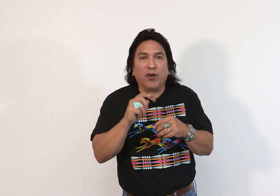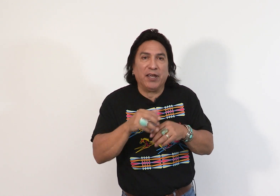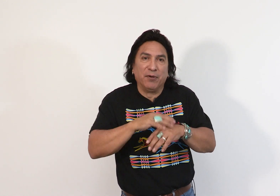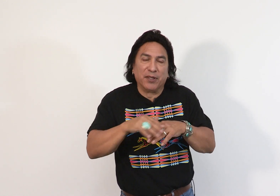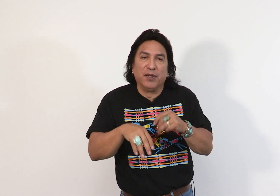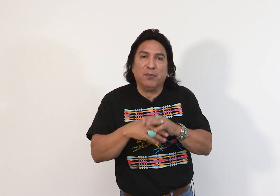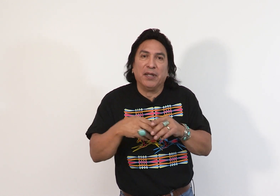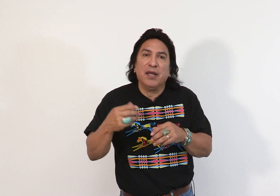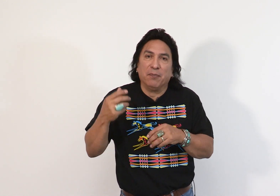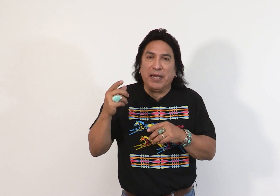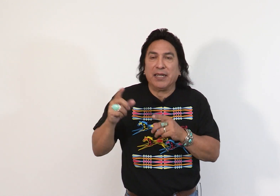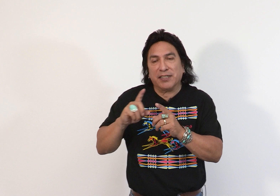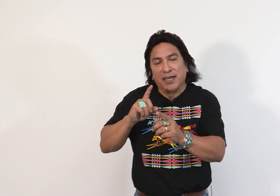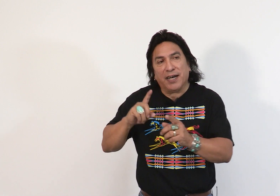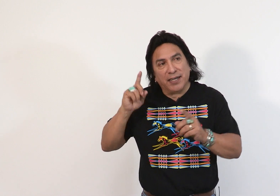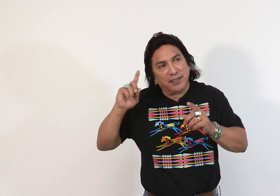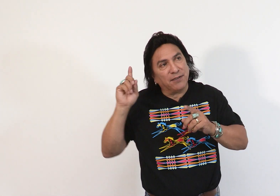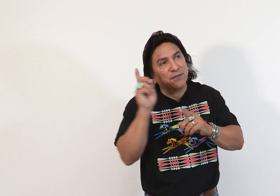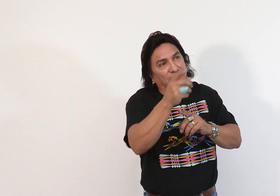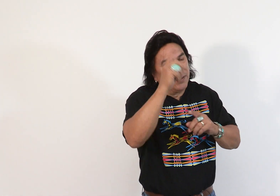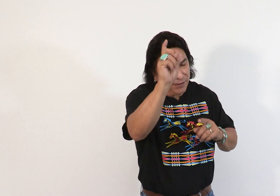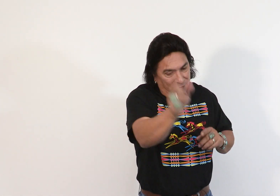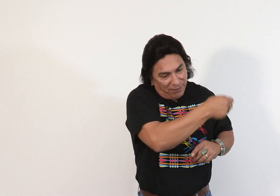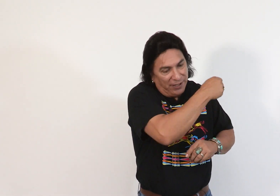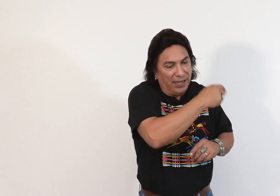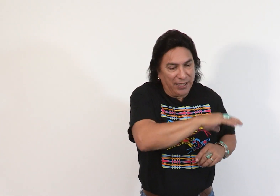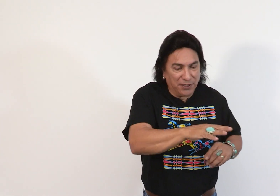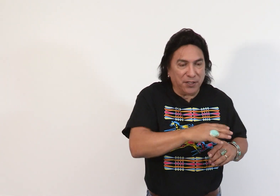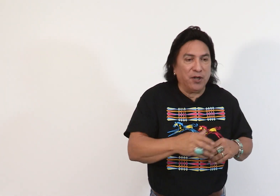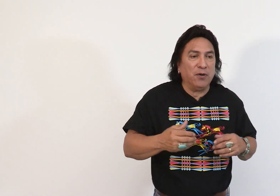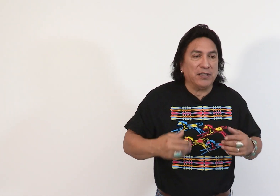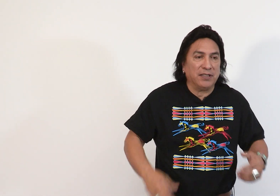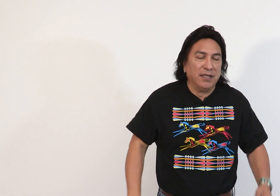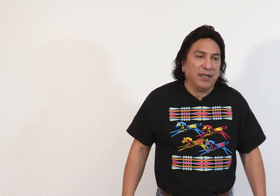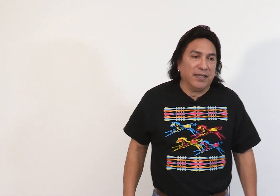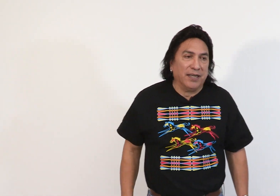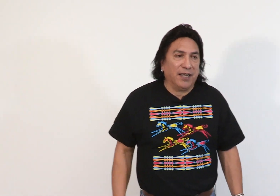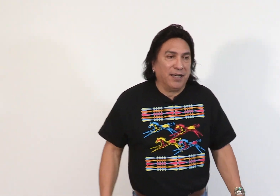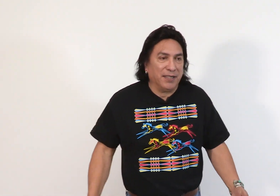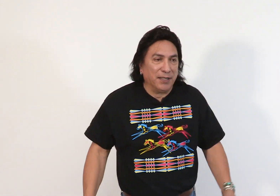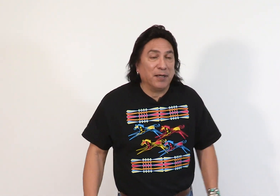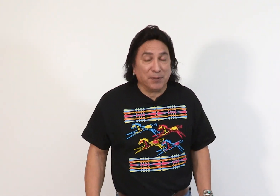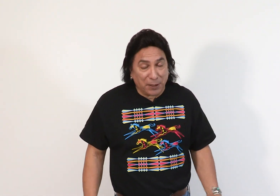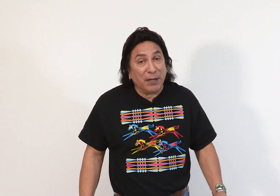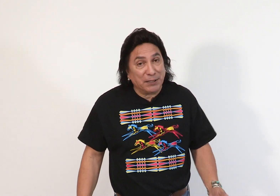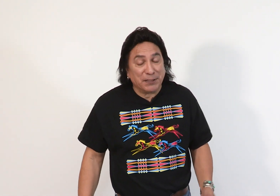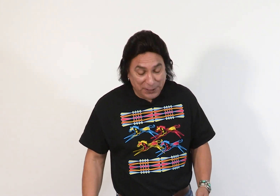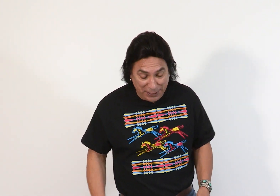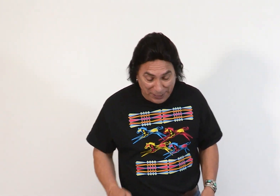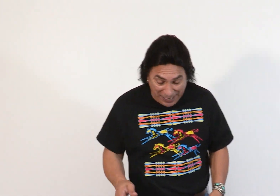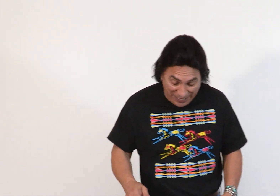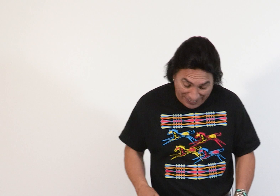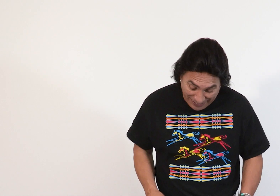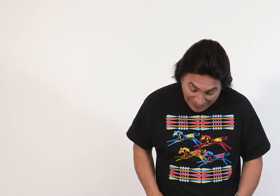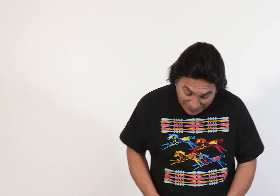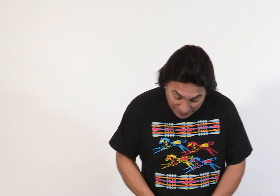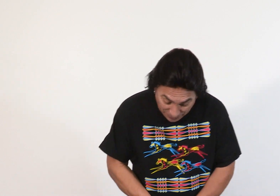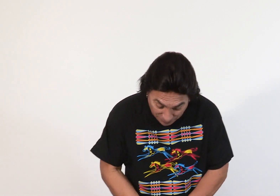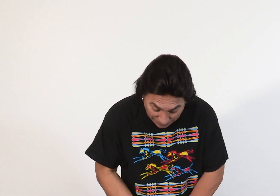talking with them and making signs and yes and no. I'm anxious to see. All right,